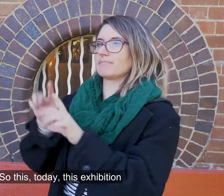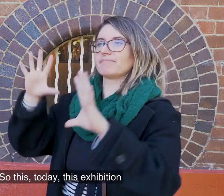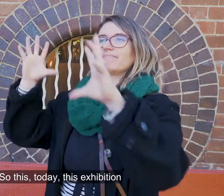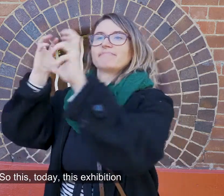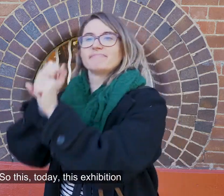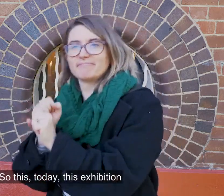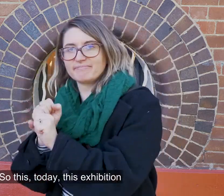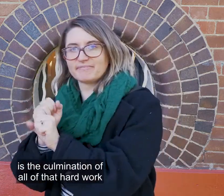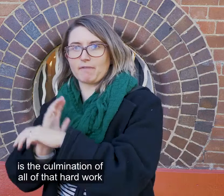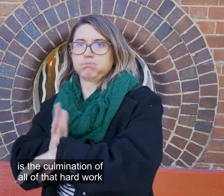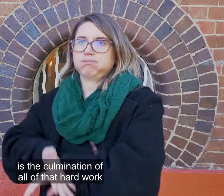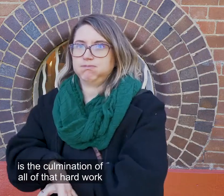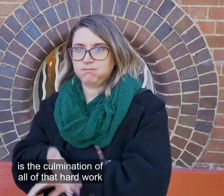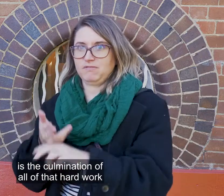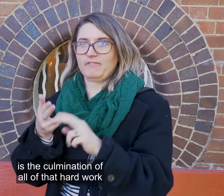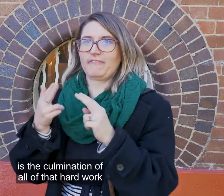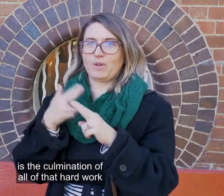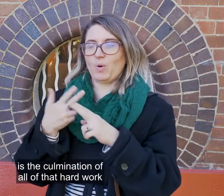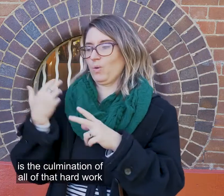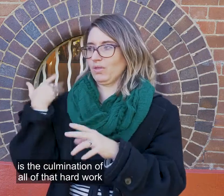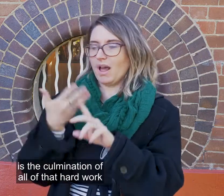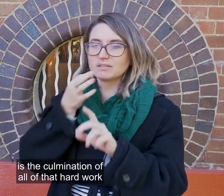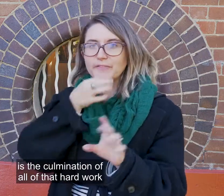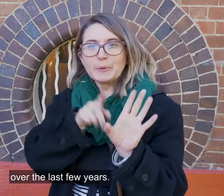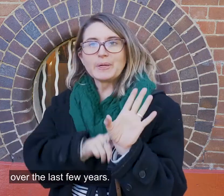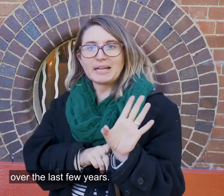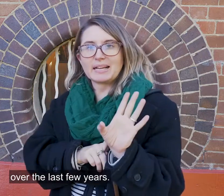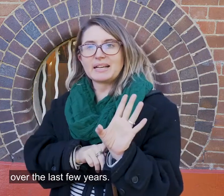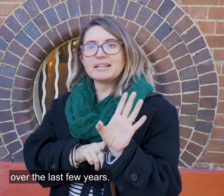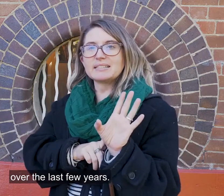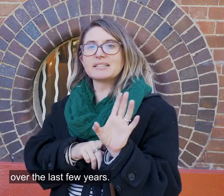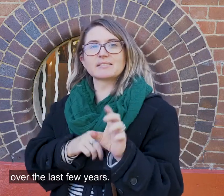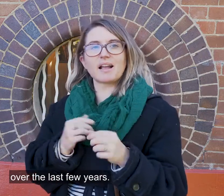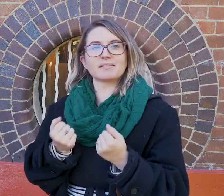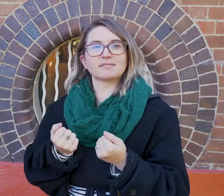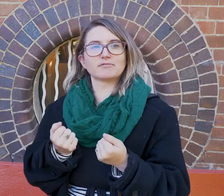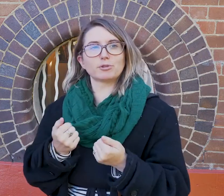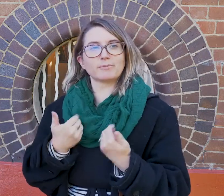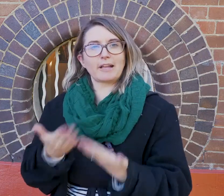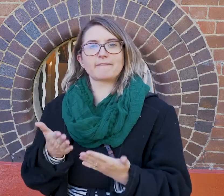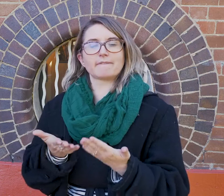this exhibition is the culmination of all of that hard work over the last few years. So